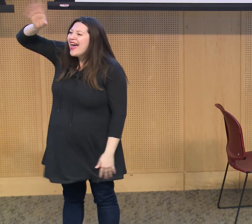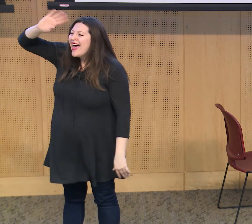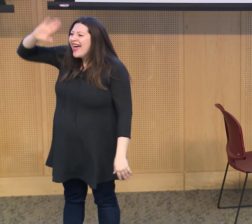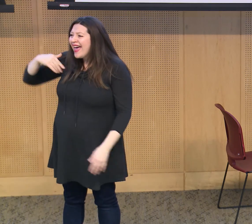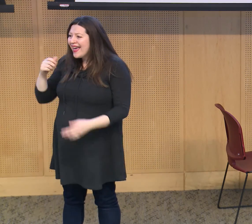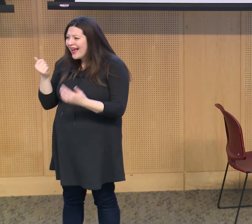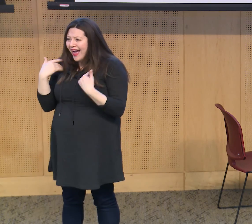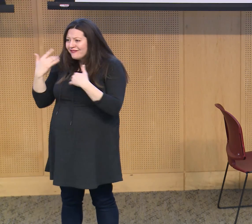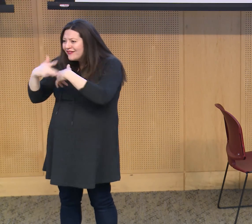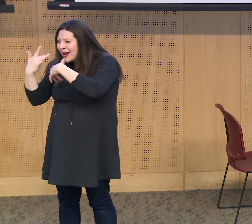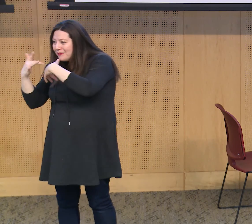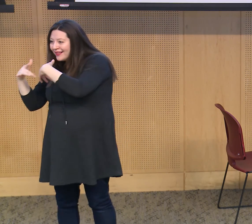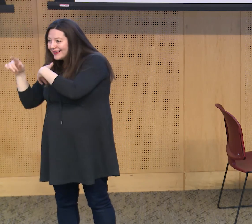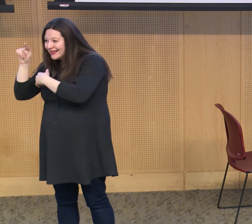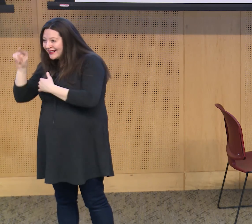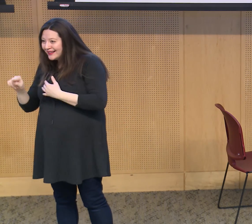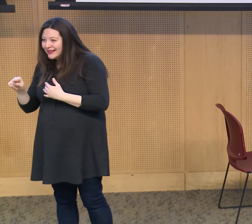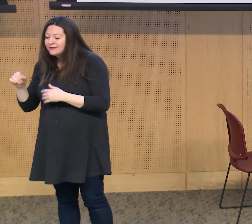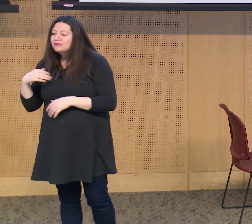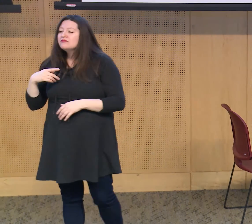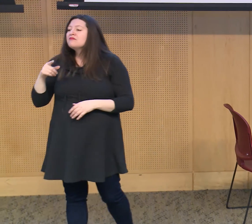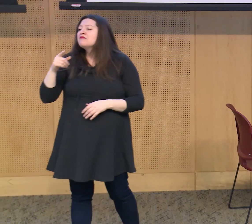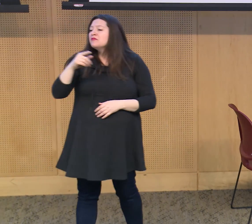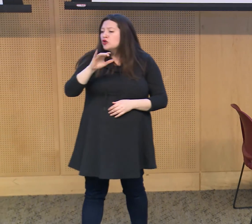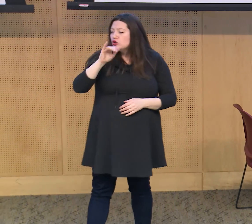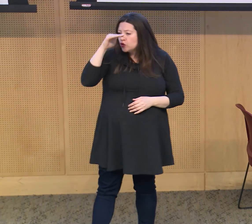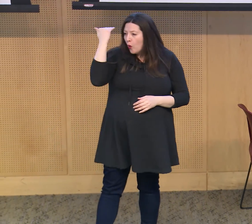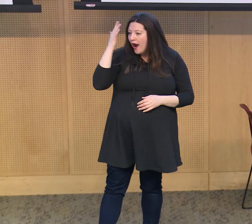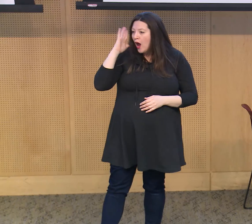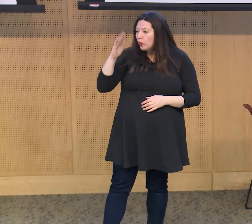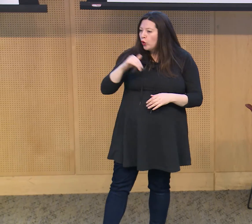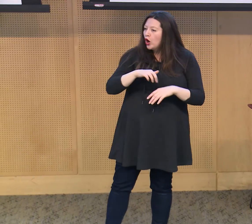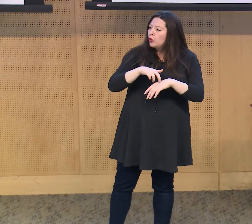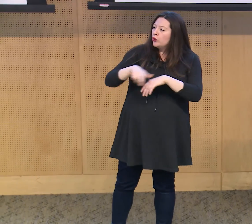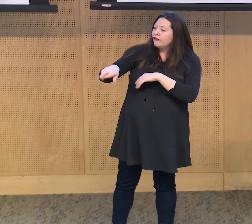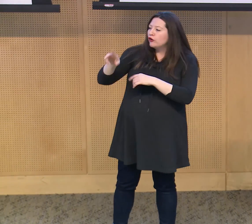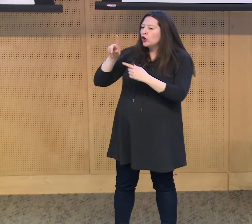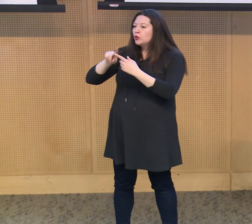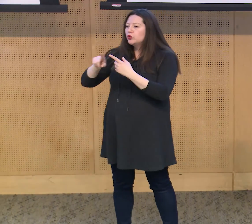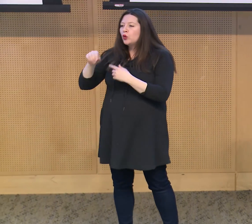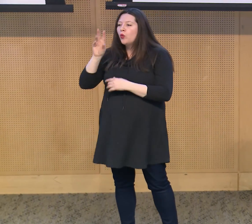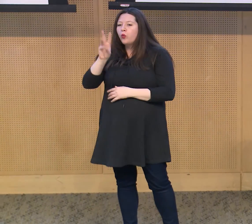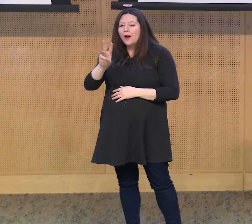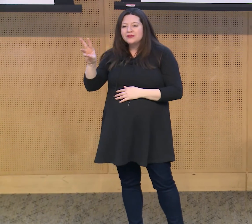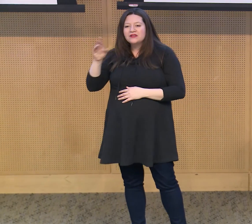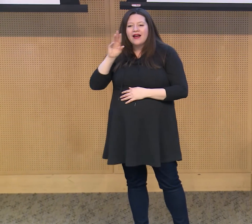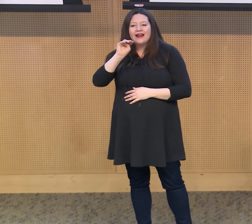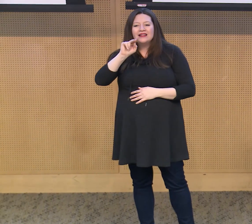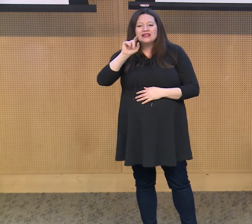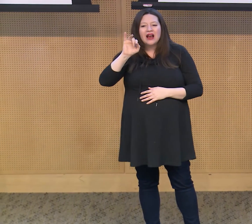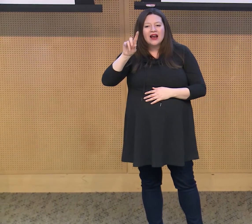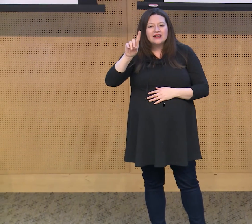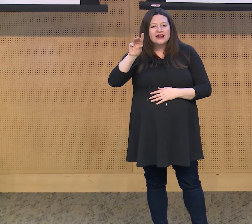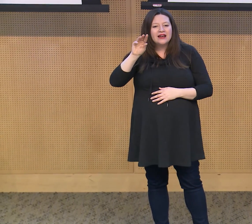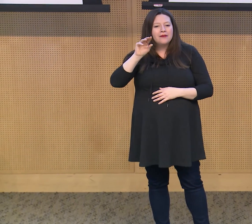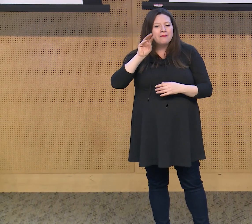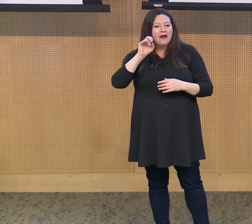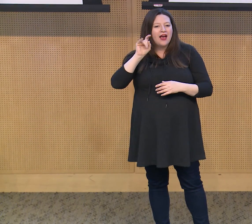just send her a message, hey, do you have any availability in this room on this date? And Joanne would refer you to the website,